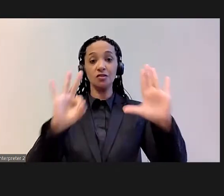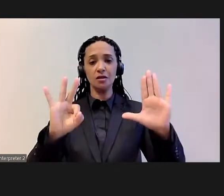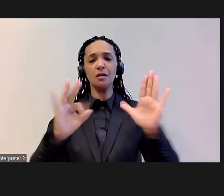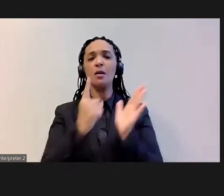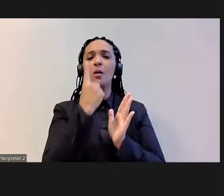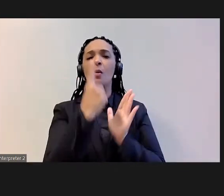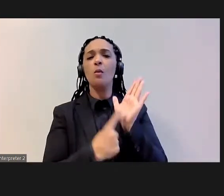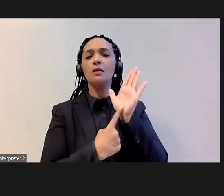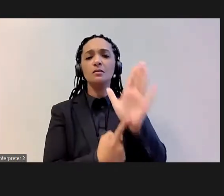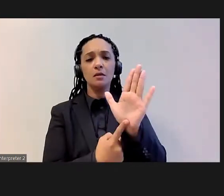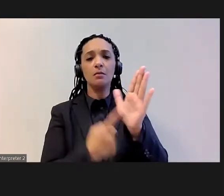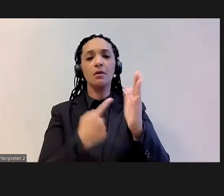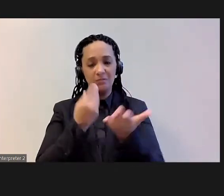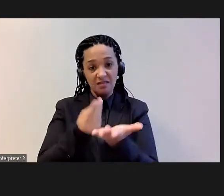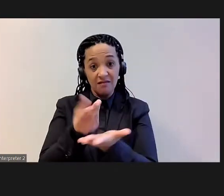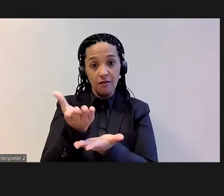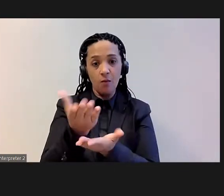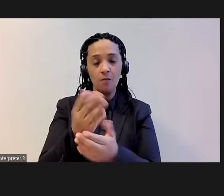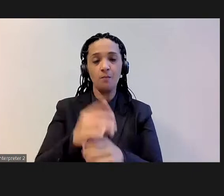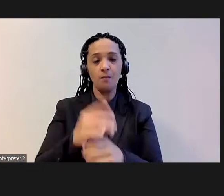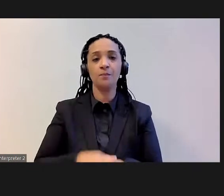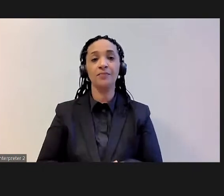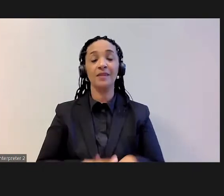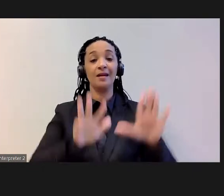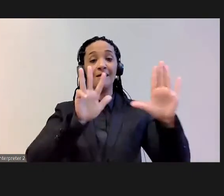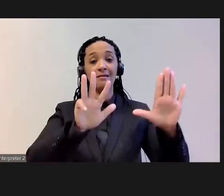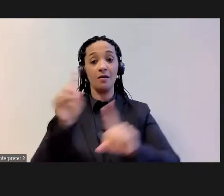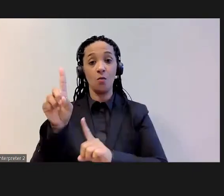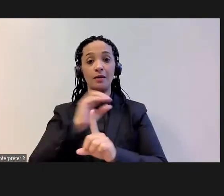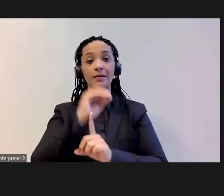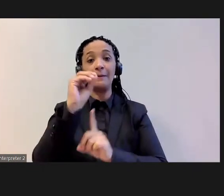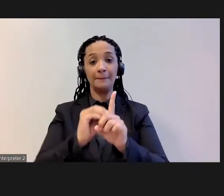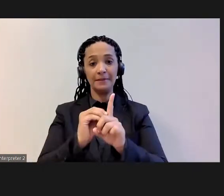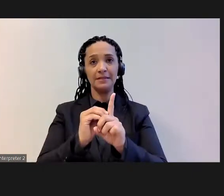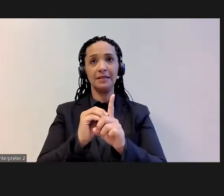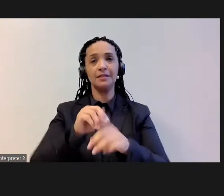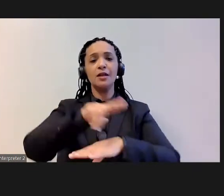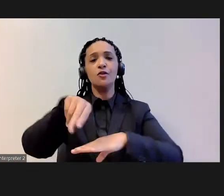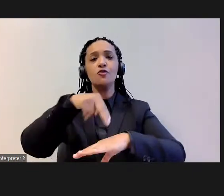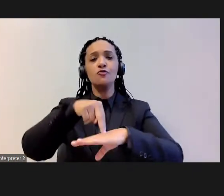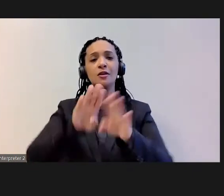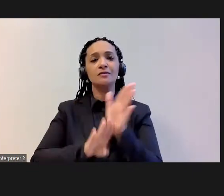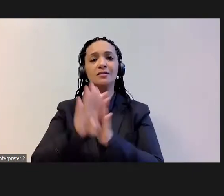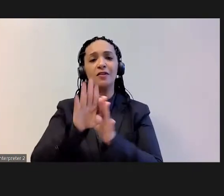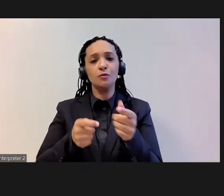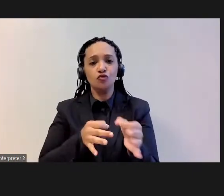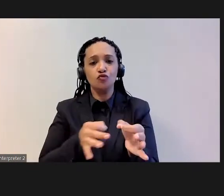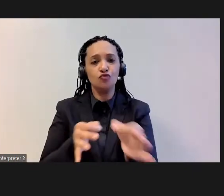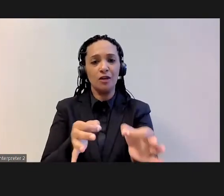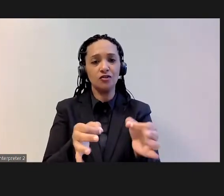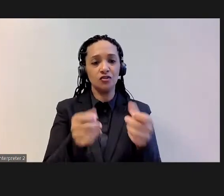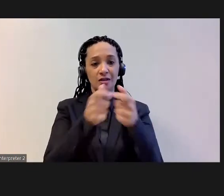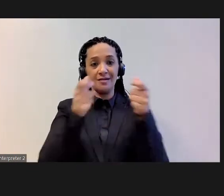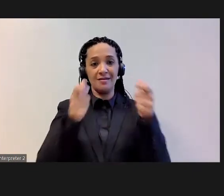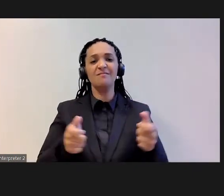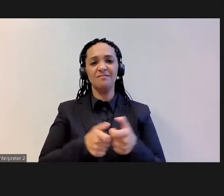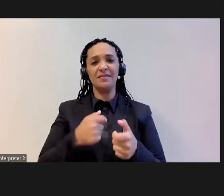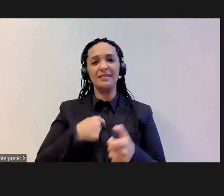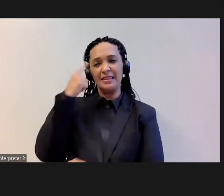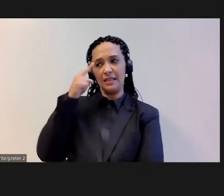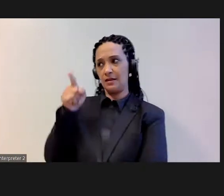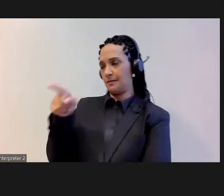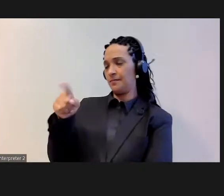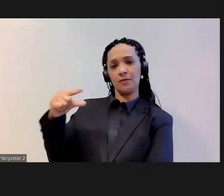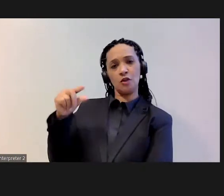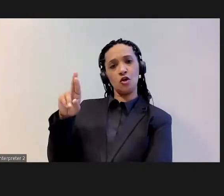worth mentioning is that 91% of national development strategies that I think our Malawi colleague Grace was talking